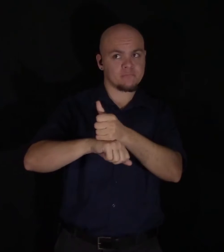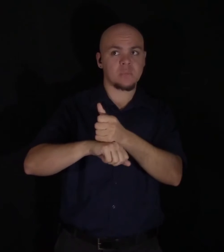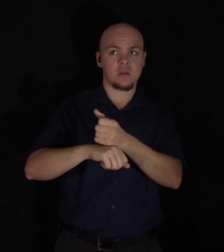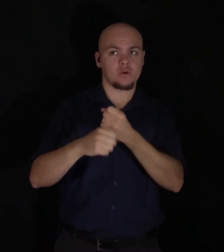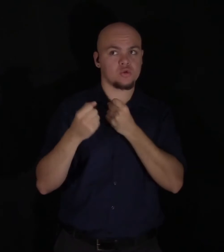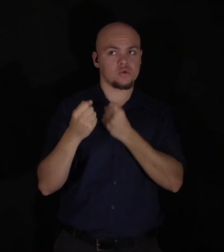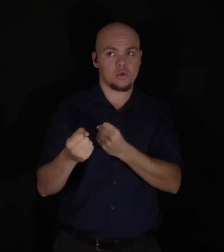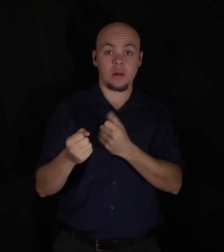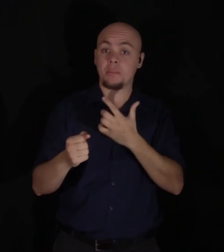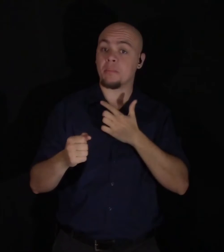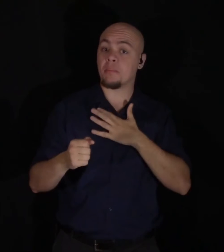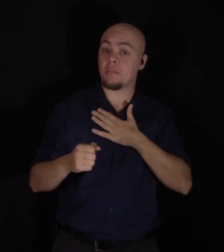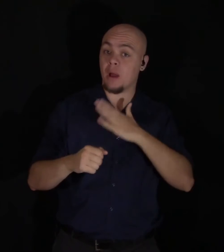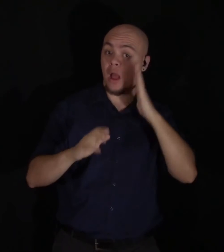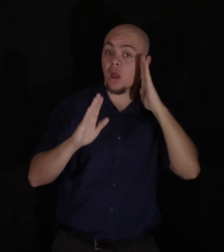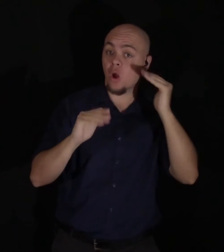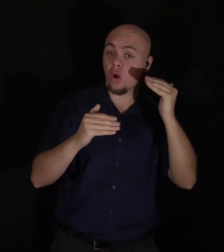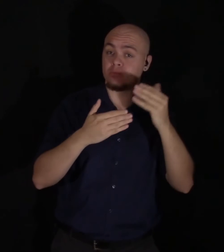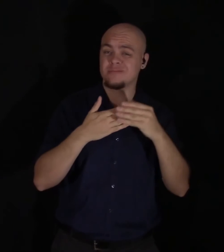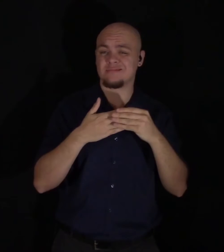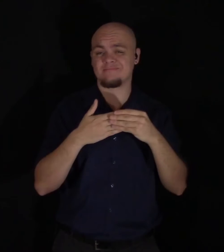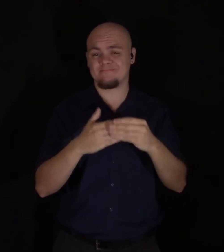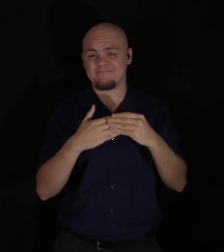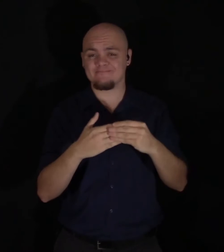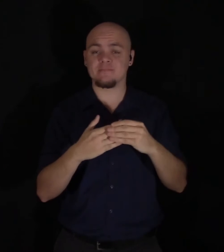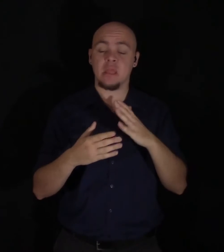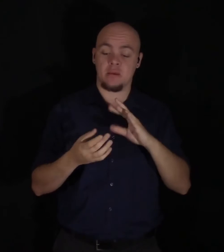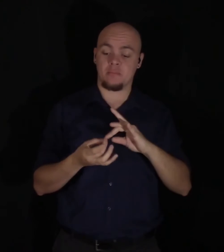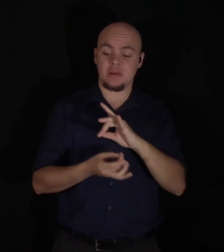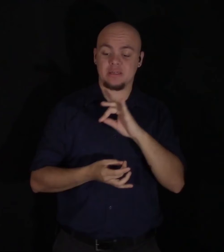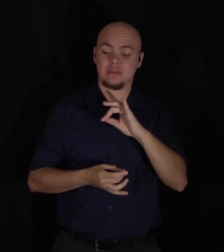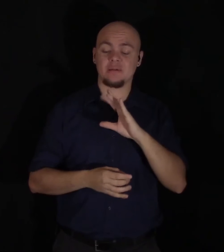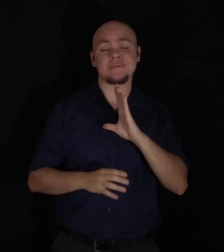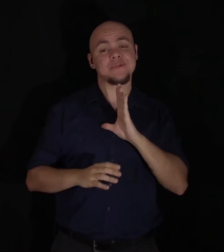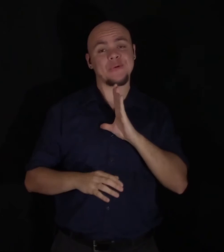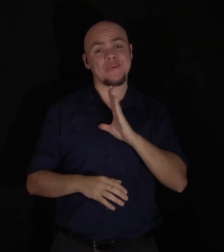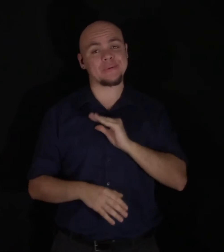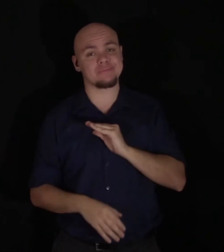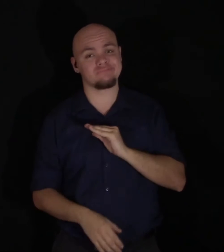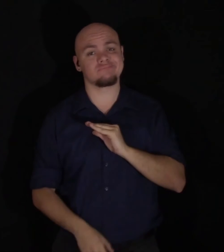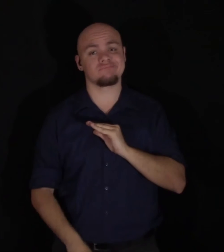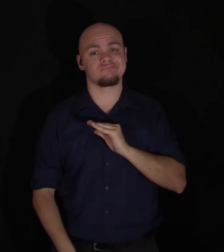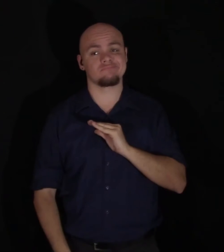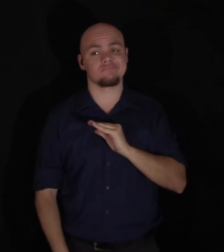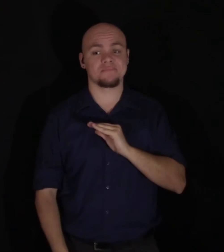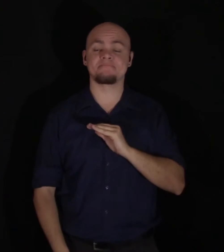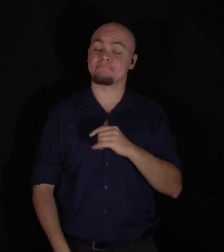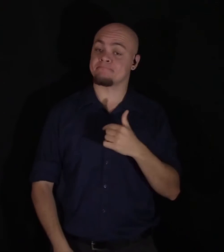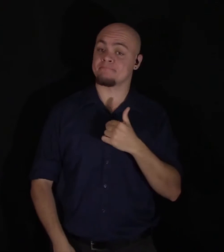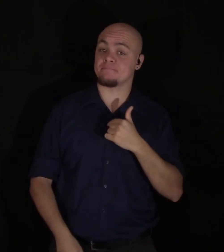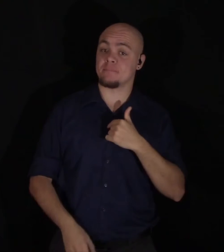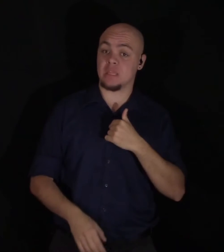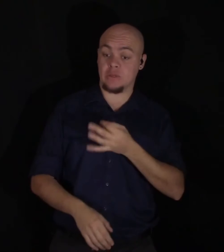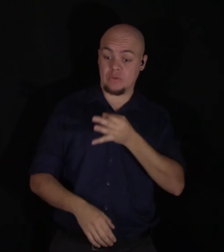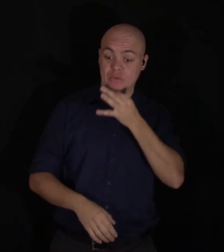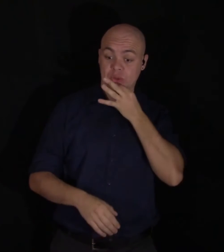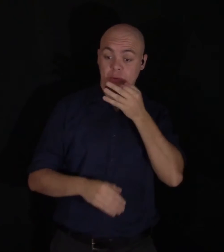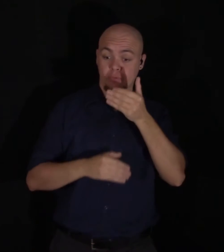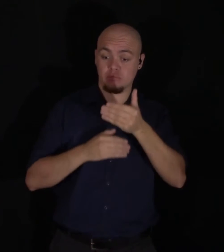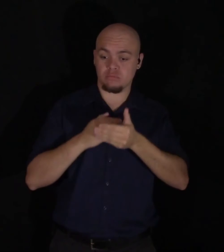hopes fluctuate, and my spirits are often depressed. I am about to proceed on a long and